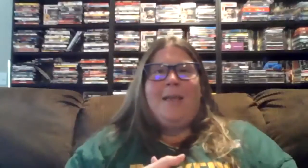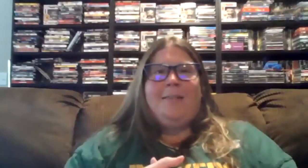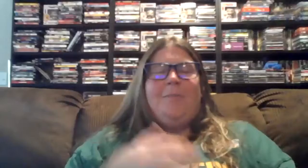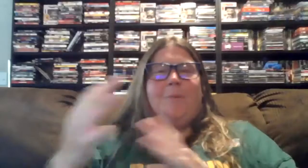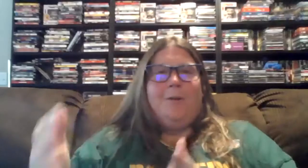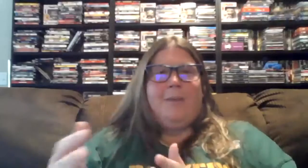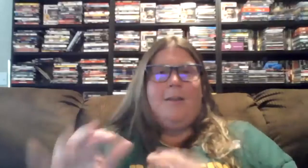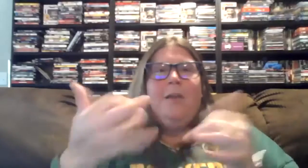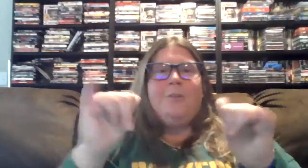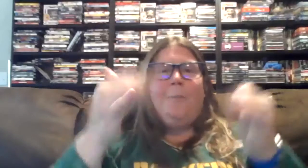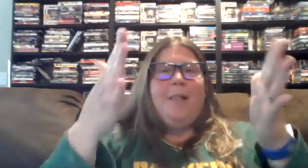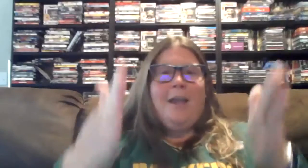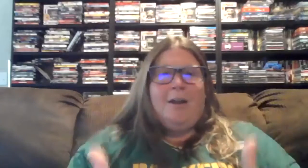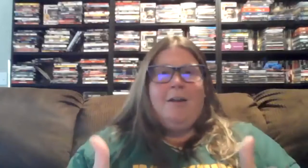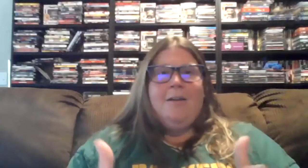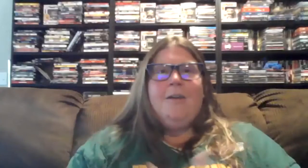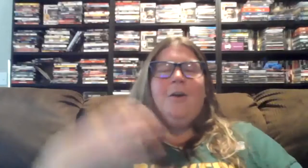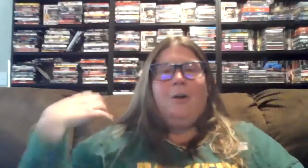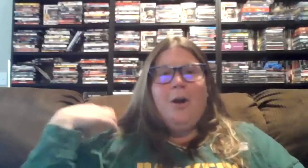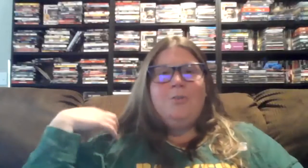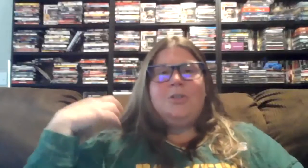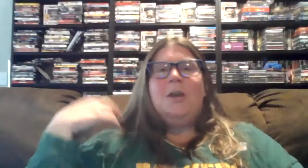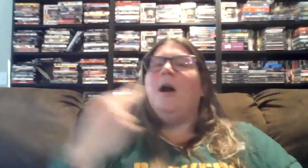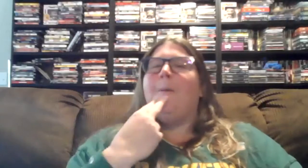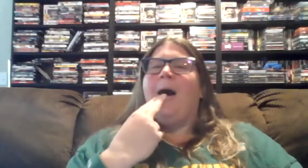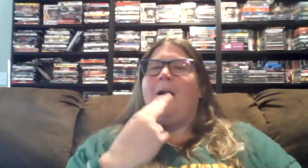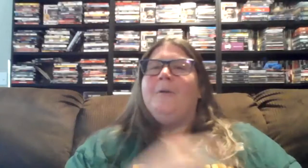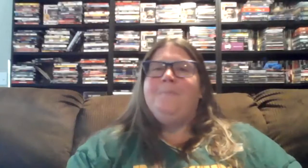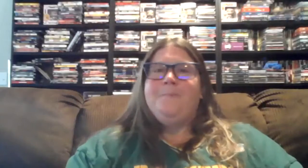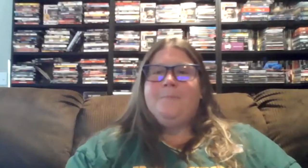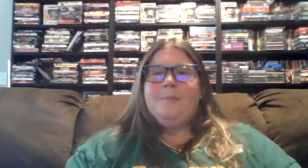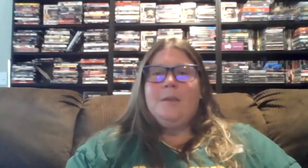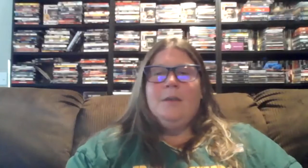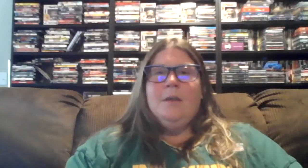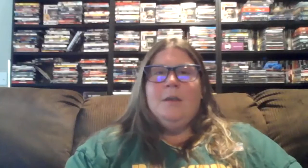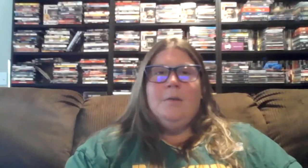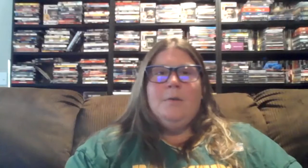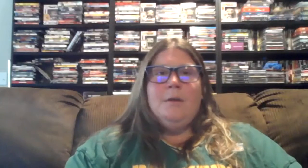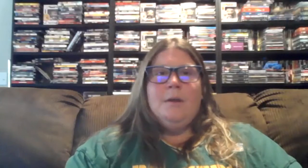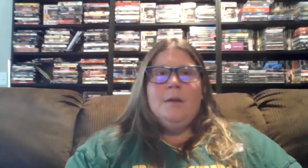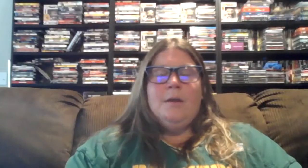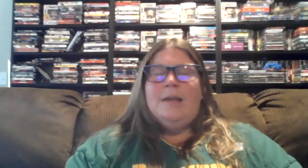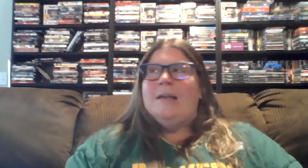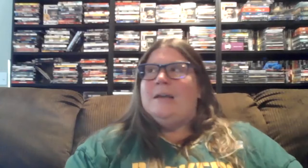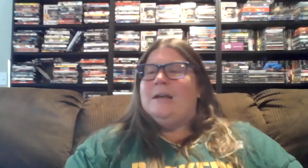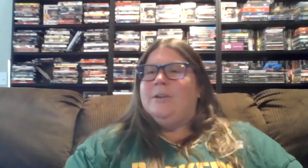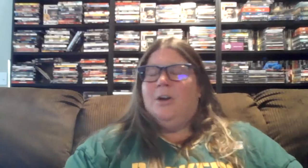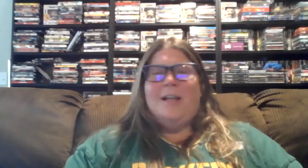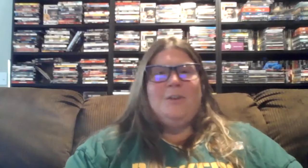makes them the person. So player, coach, umpire. How do you do gymnastics? No, that's a